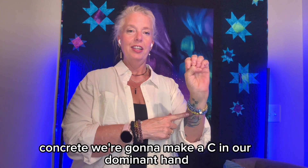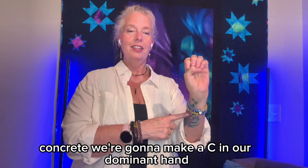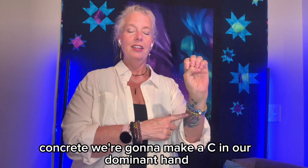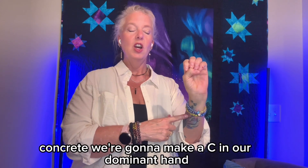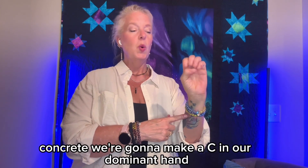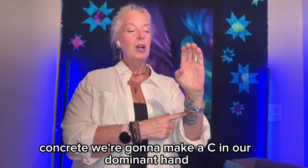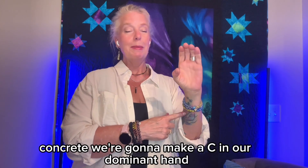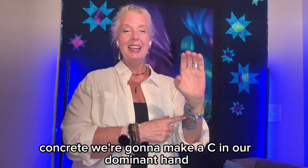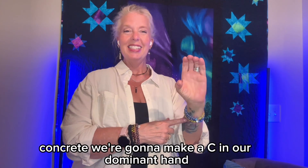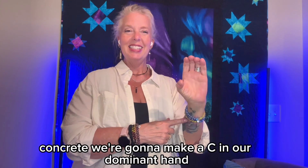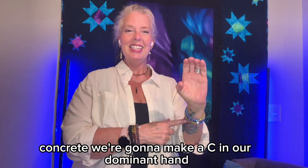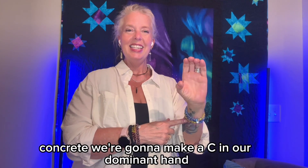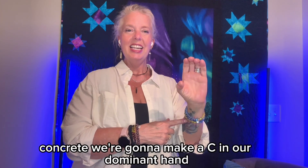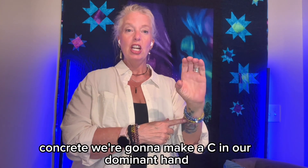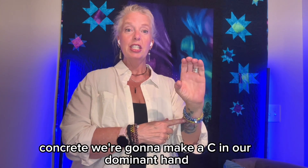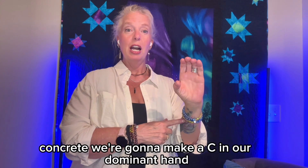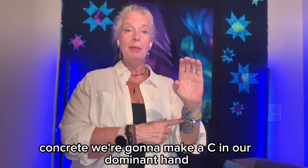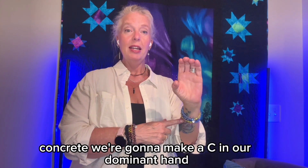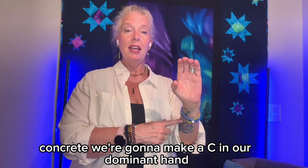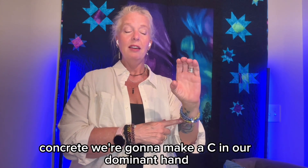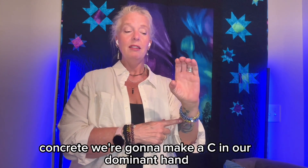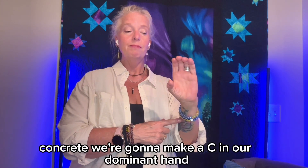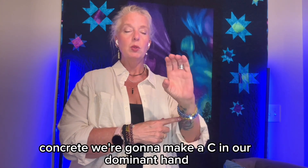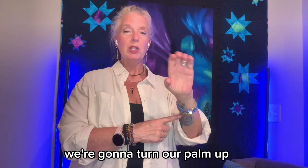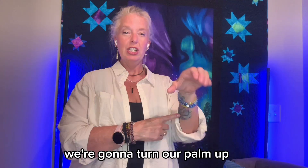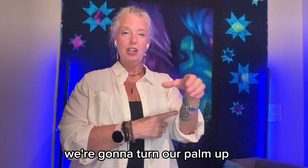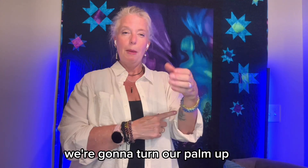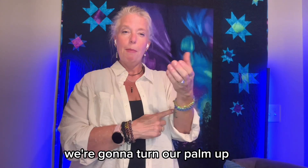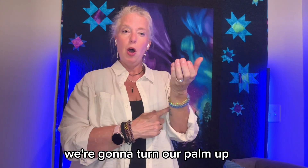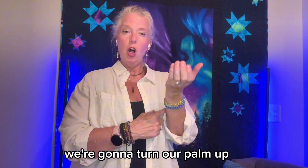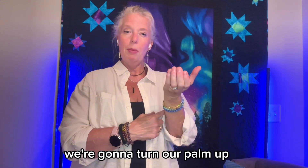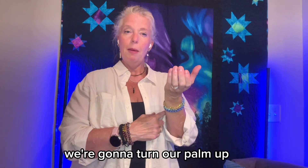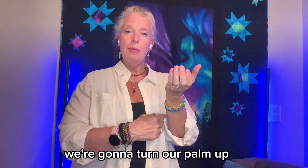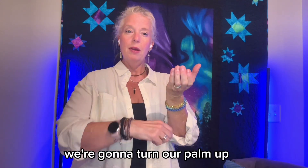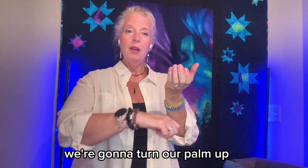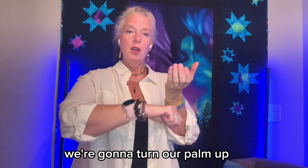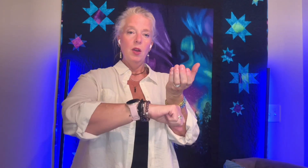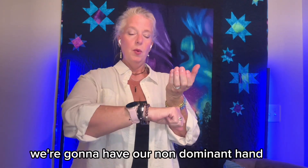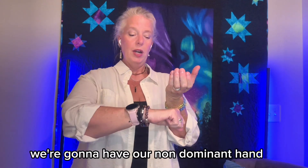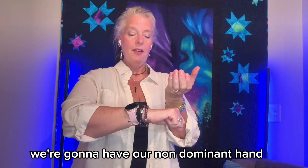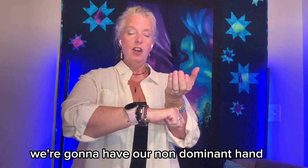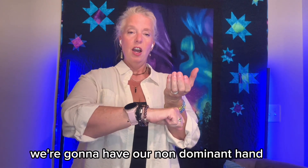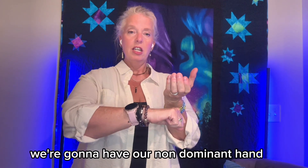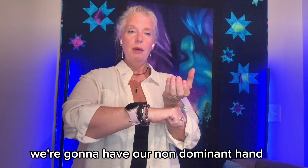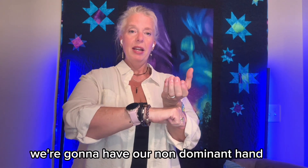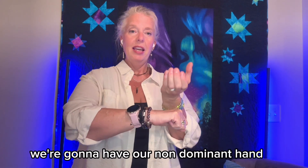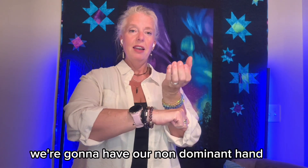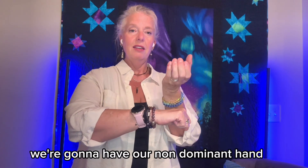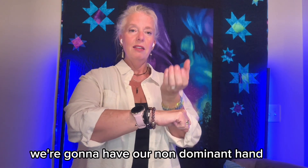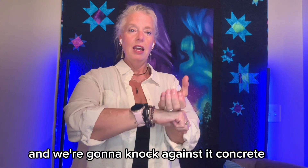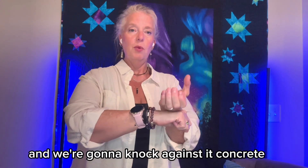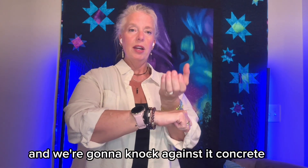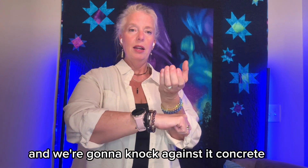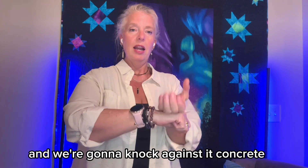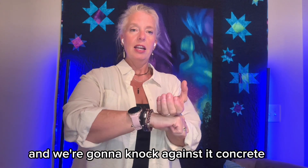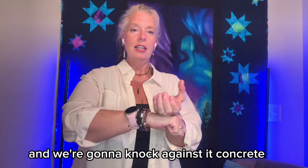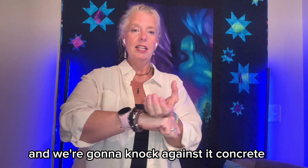Concrete. We're going to make a C in our dominant hand. We're going to turn it palm up. We're going to have our non-dominant hand and we're going to knock against